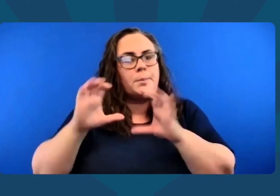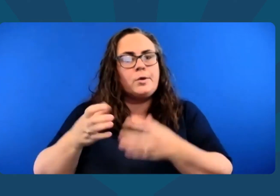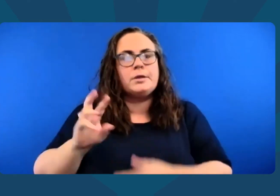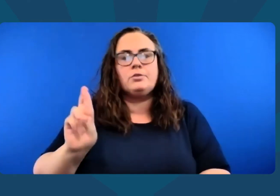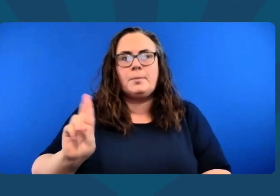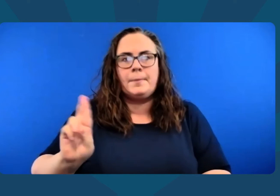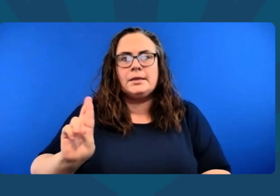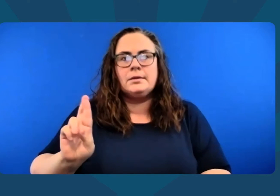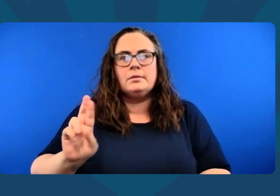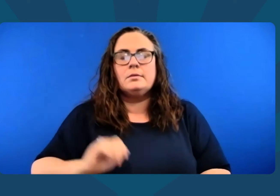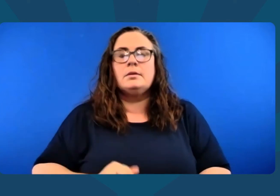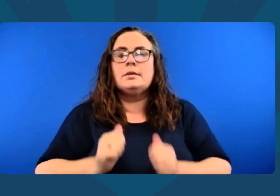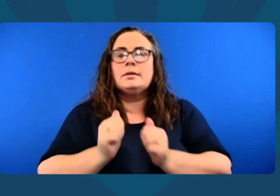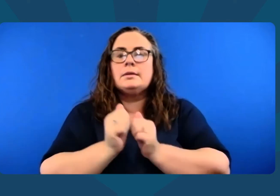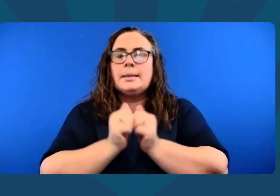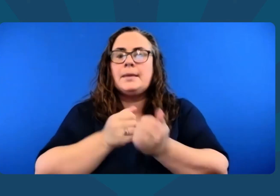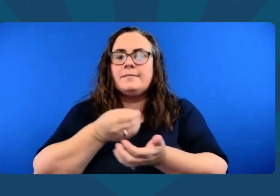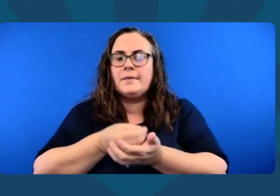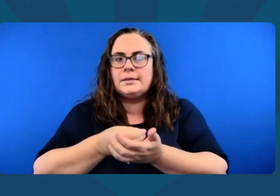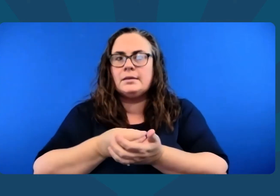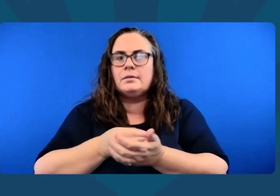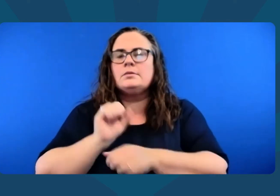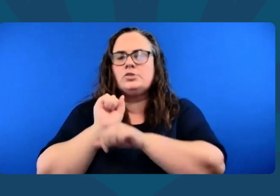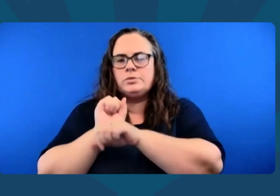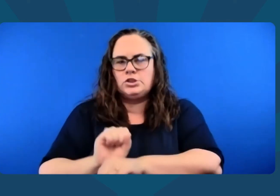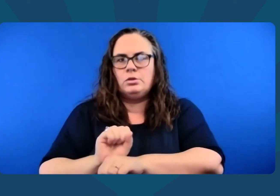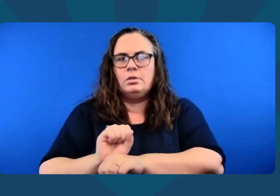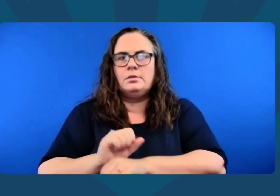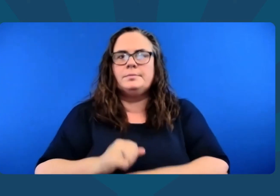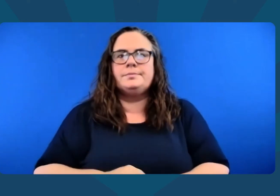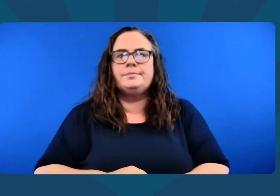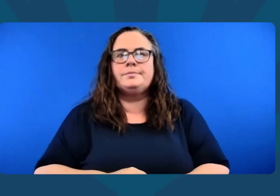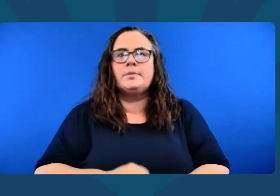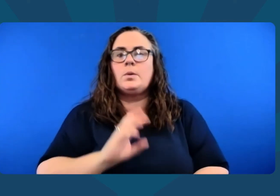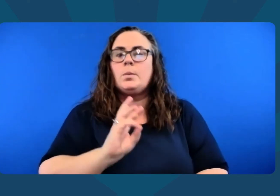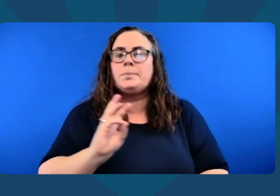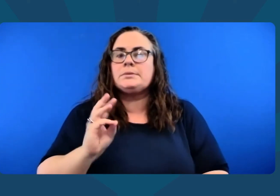Party, Republican. Campaign funding, traditional.